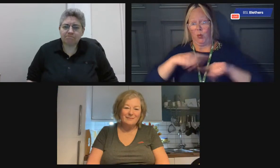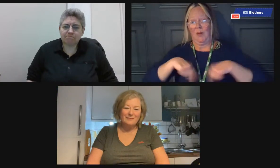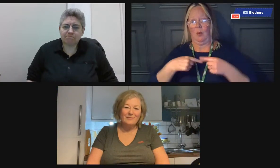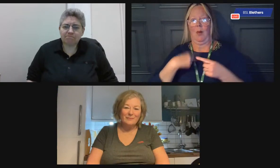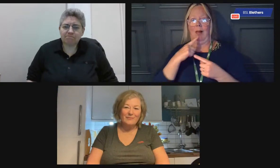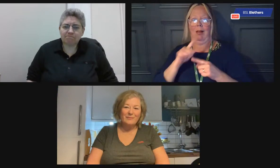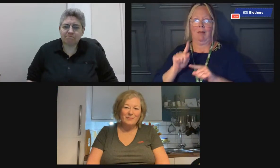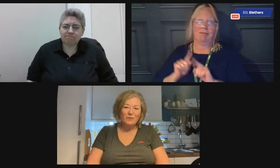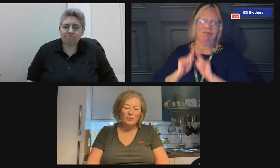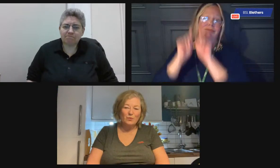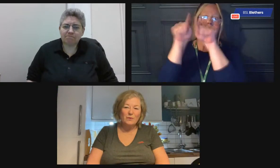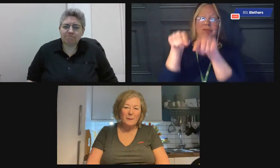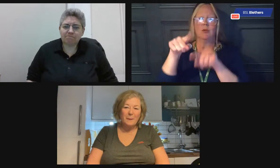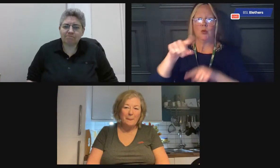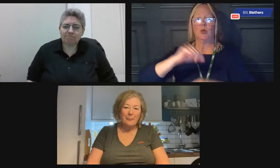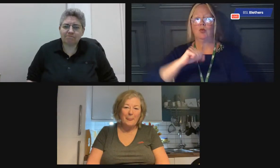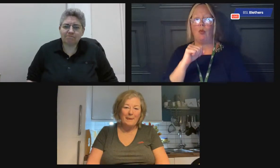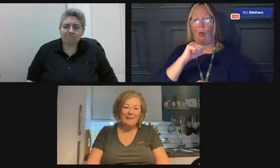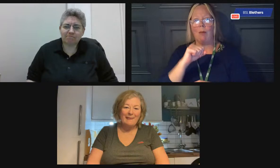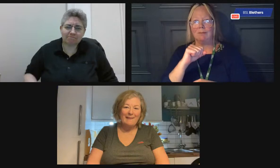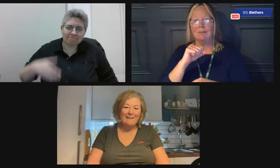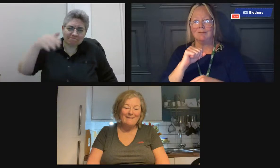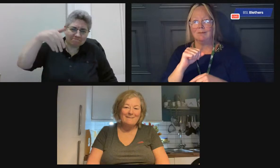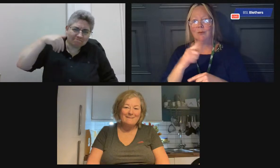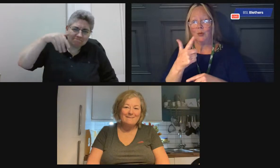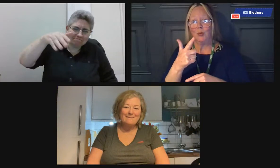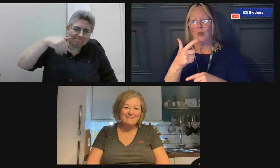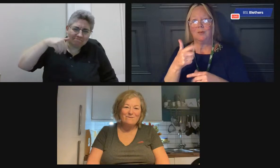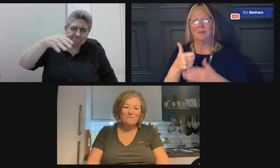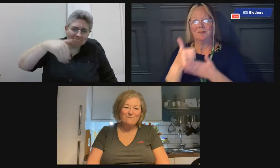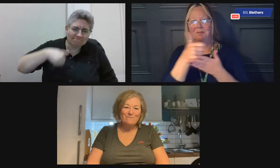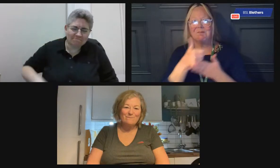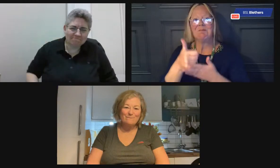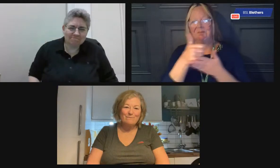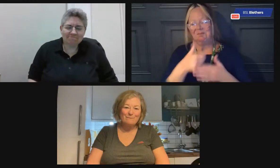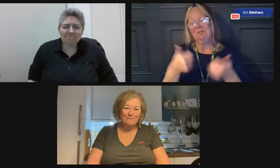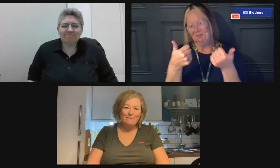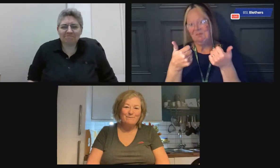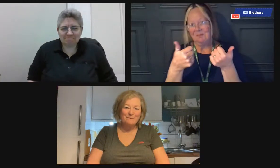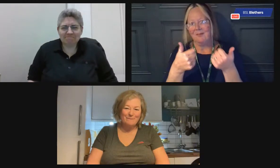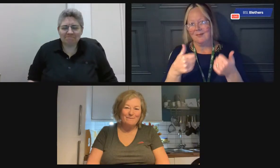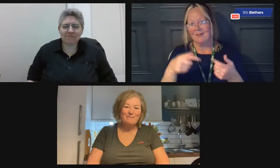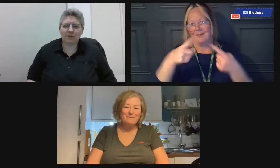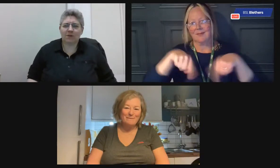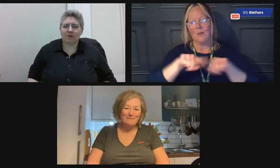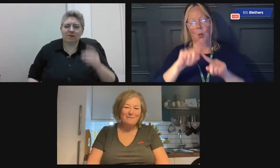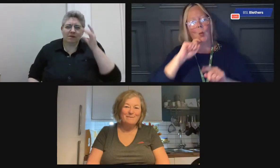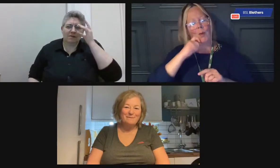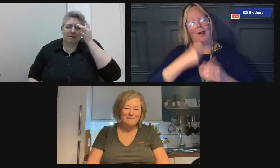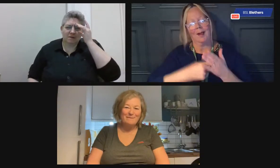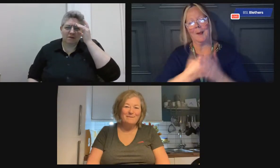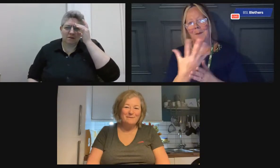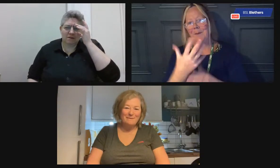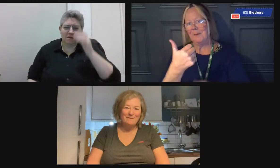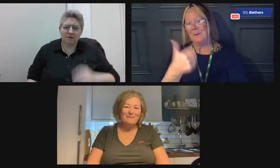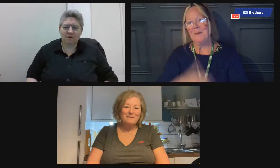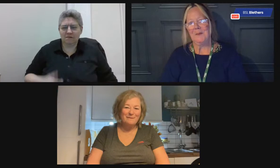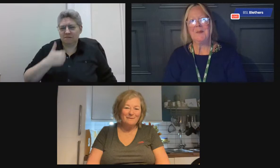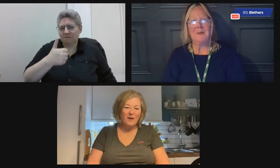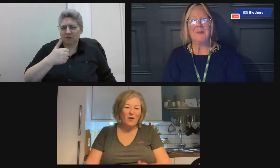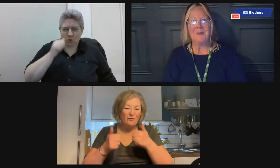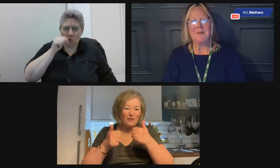it out. So hopefully we will be coming to Scotland, Colleen, You're soon. very So we will be welcome. providing